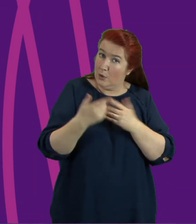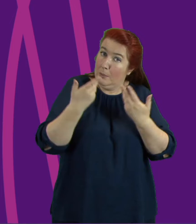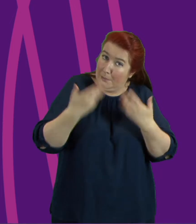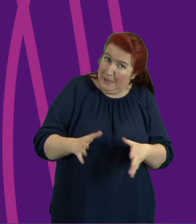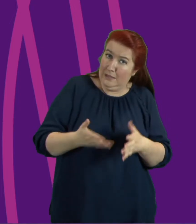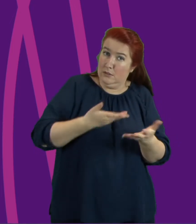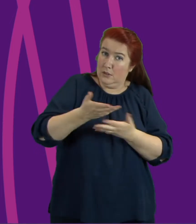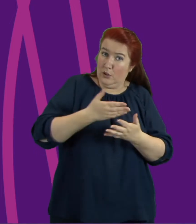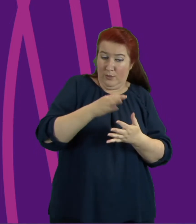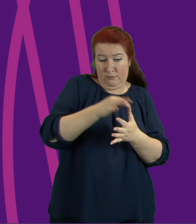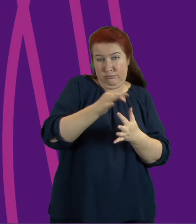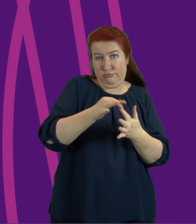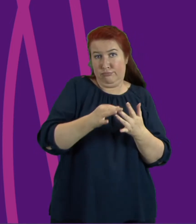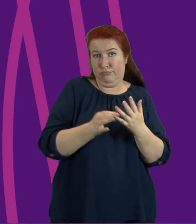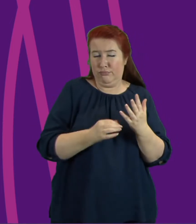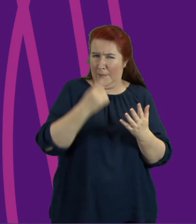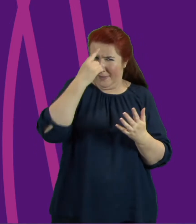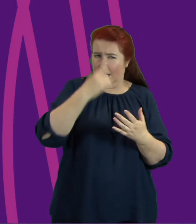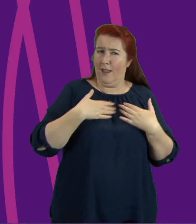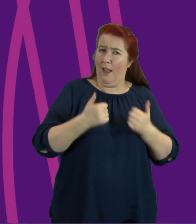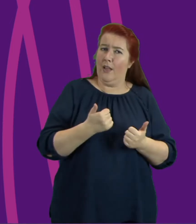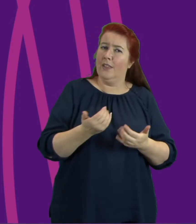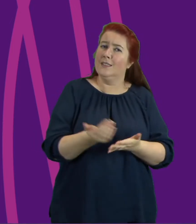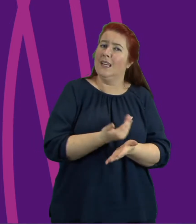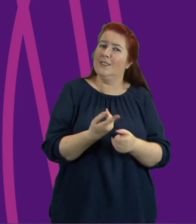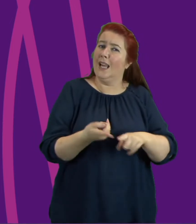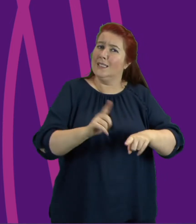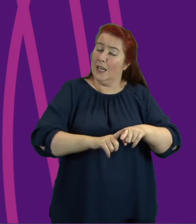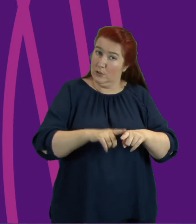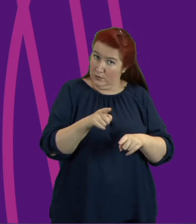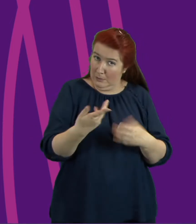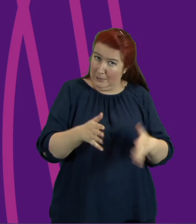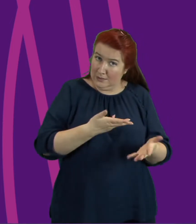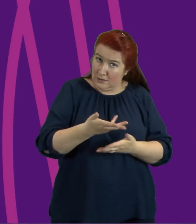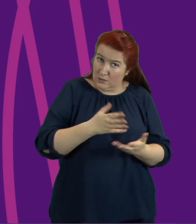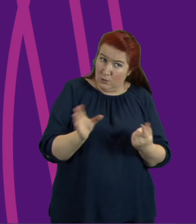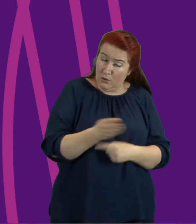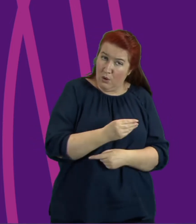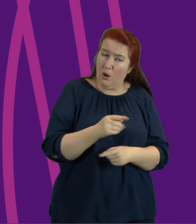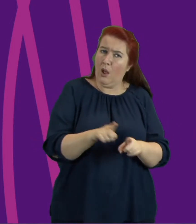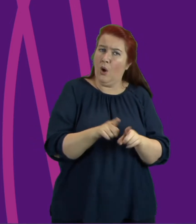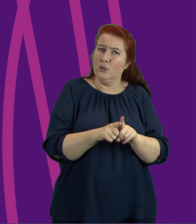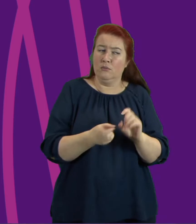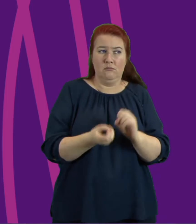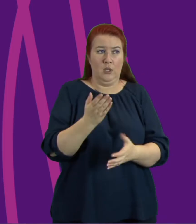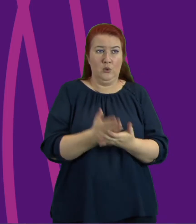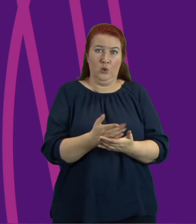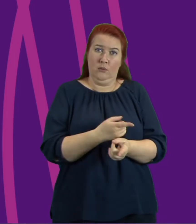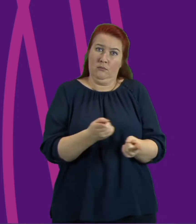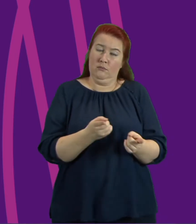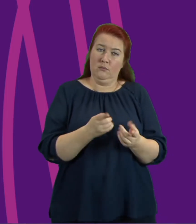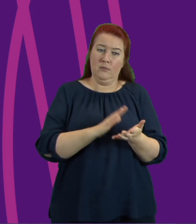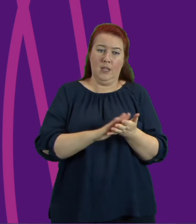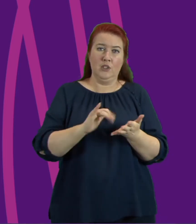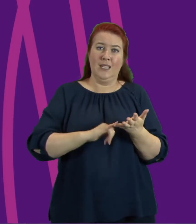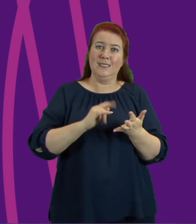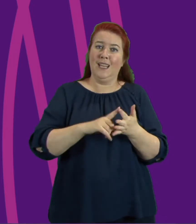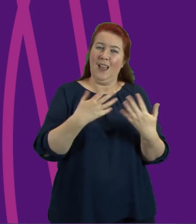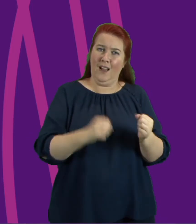these other agencies, I think particularly with the Health and Safety Executive, and an assurance of their full cooperation of this change of approach,